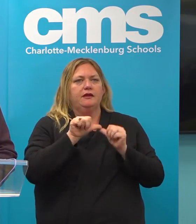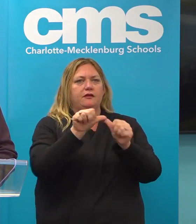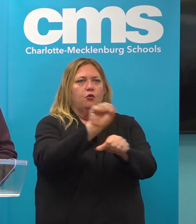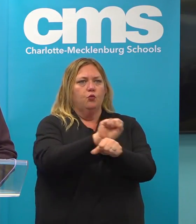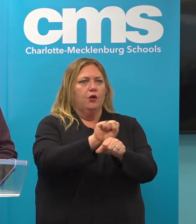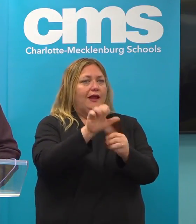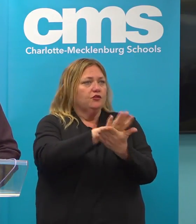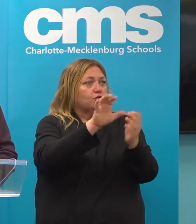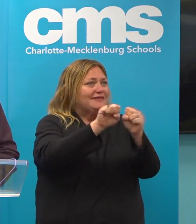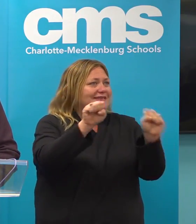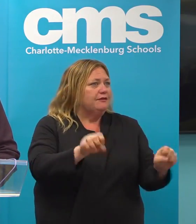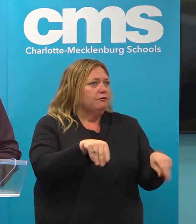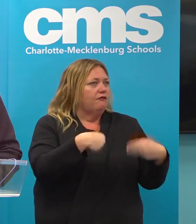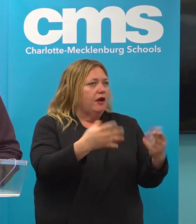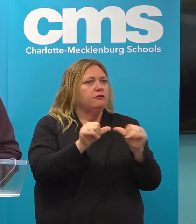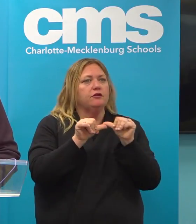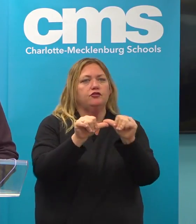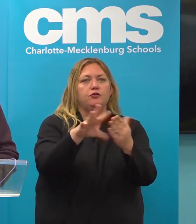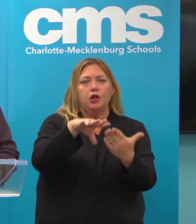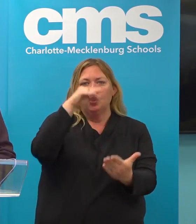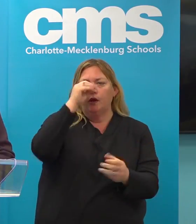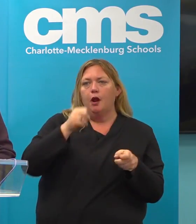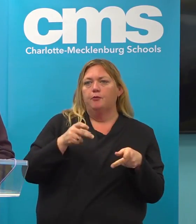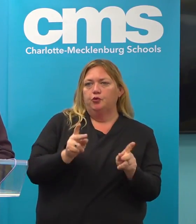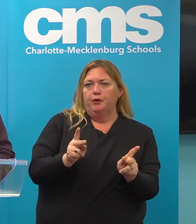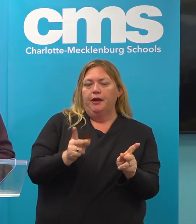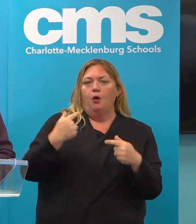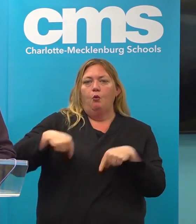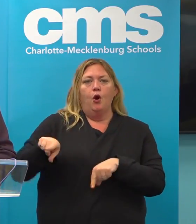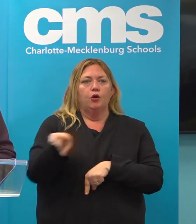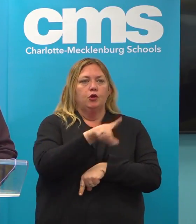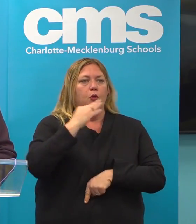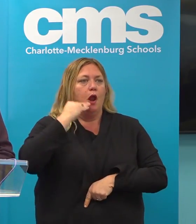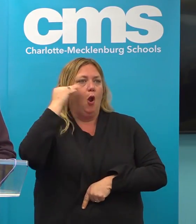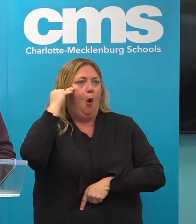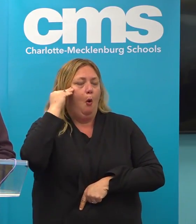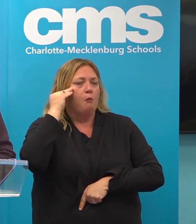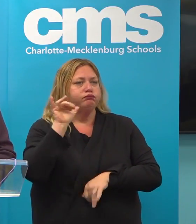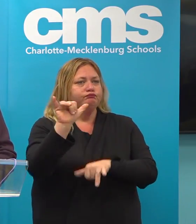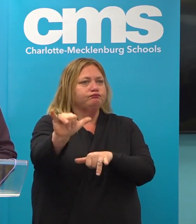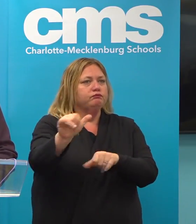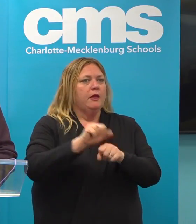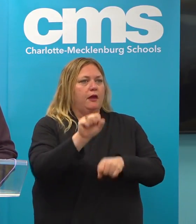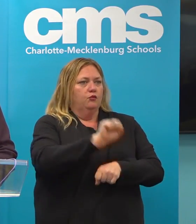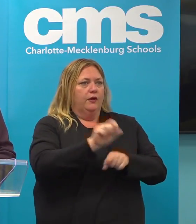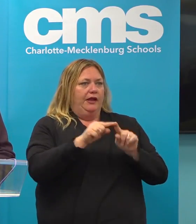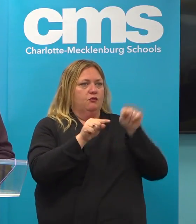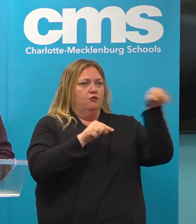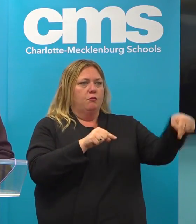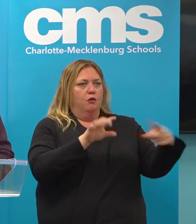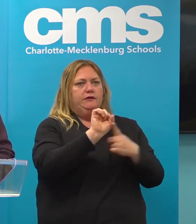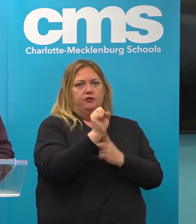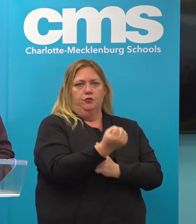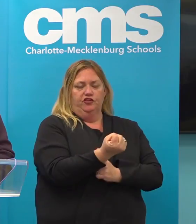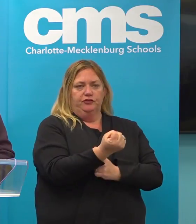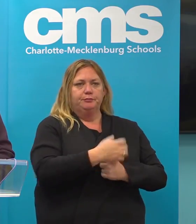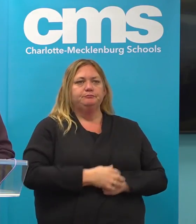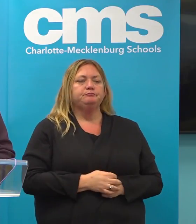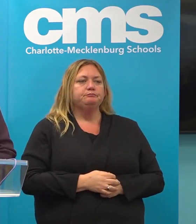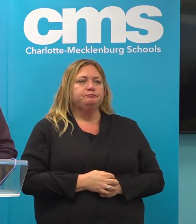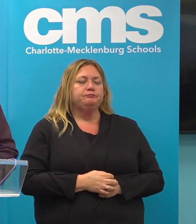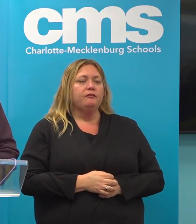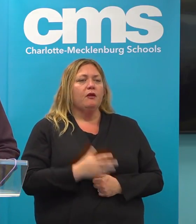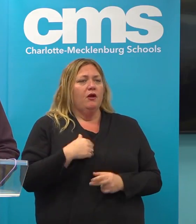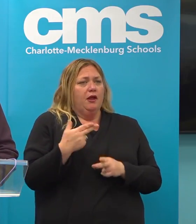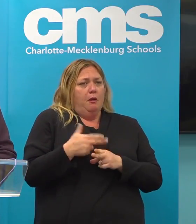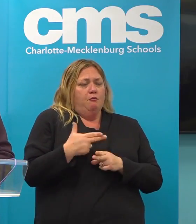to provide you continued learning opportunities while you are at home and working in a remote situation. I also want to take a